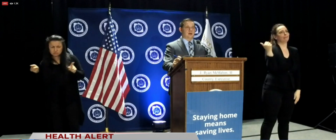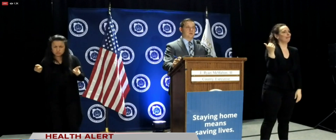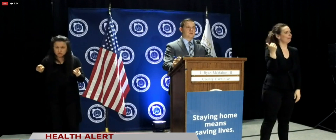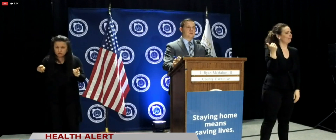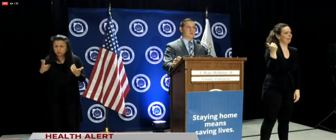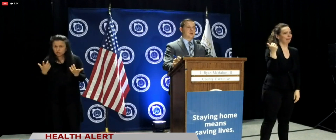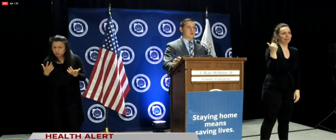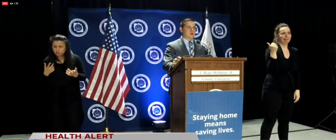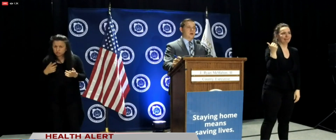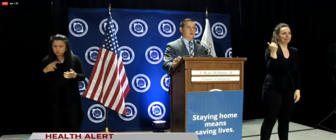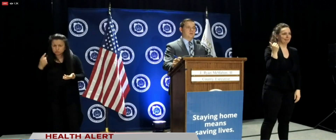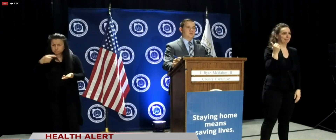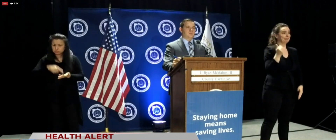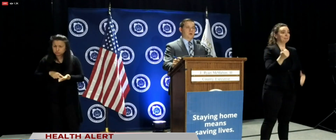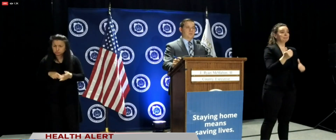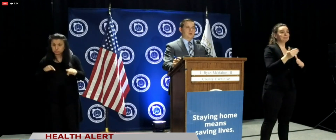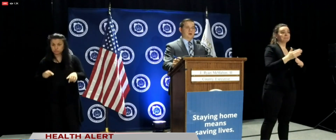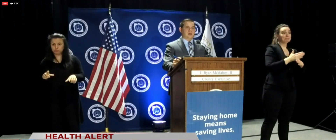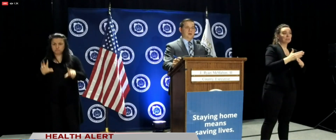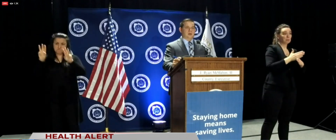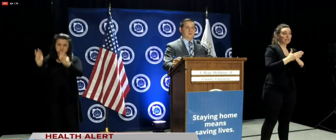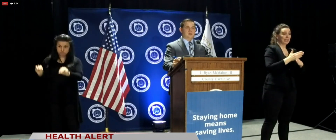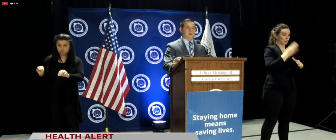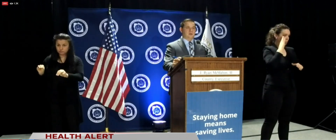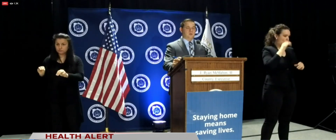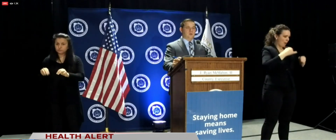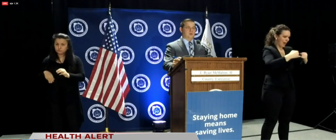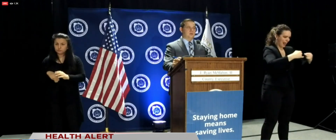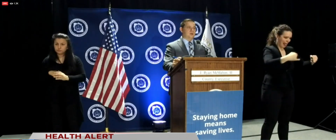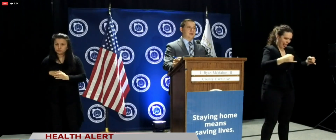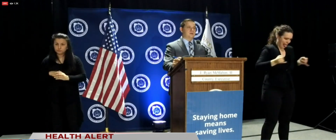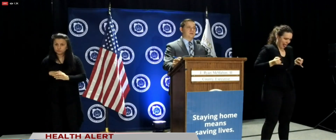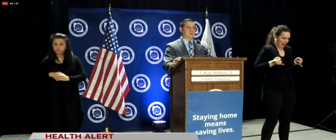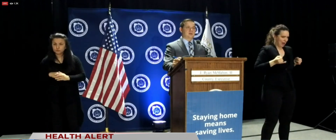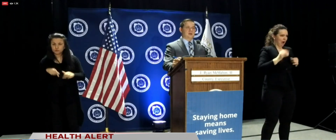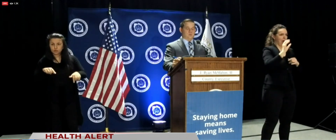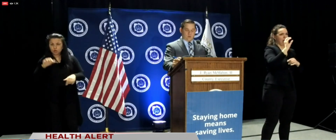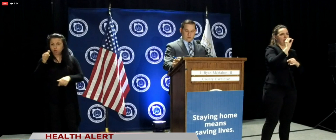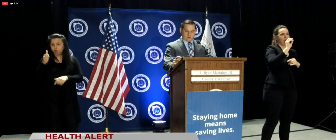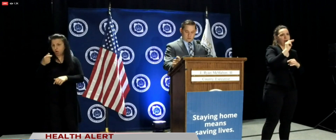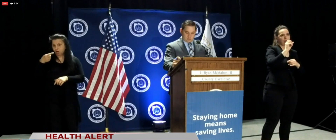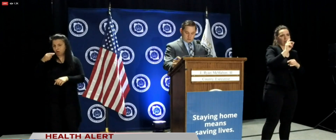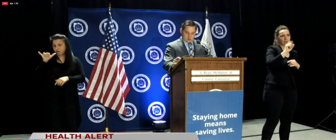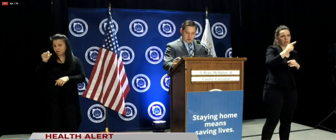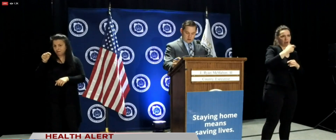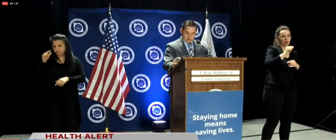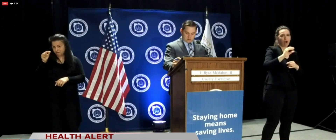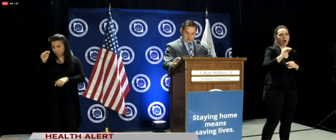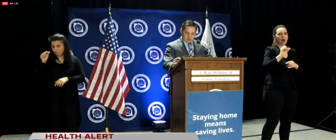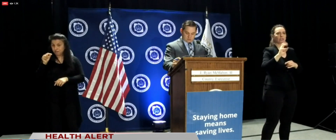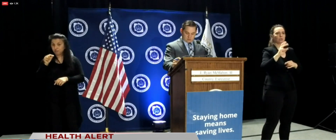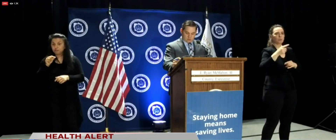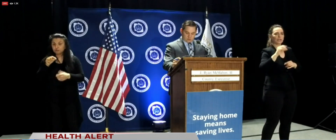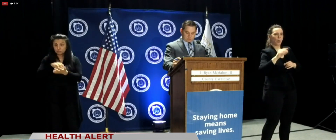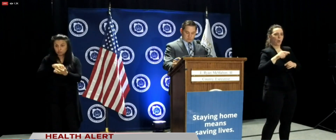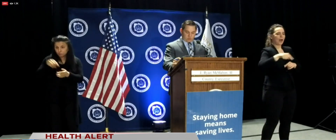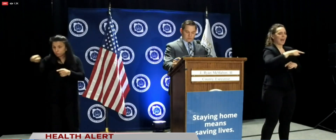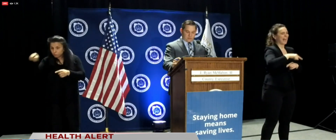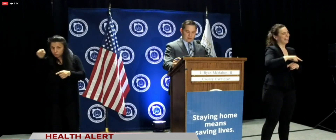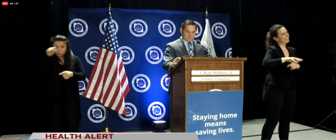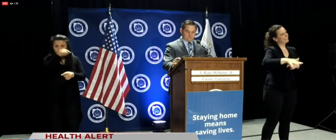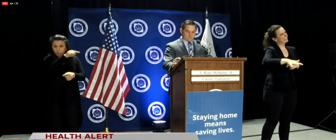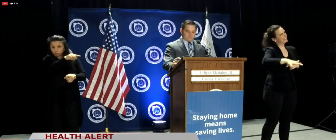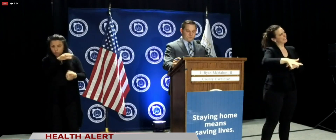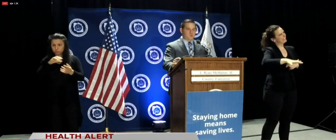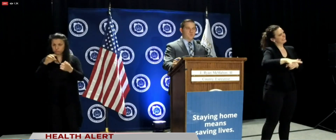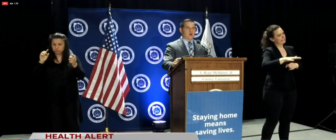between counties. People come into our county every day. We go into their counties every day to work. And so it's important